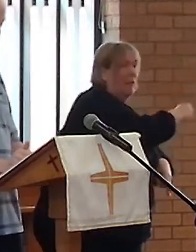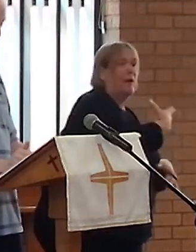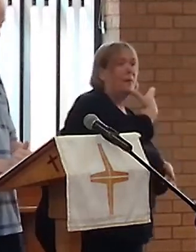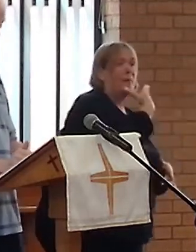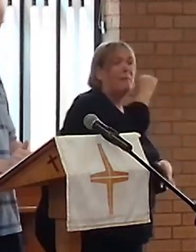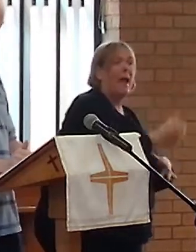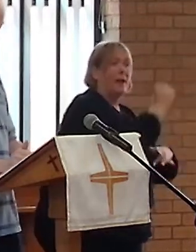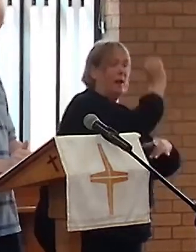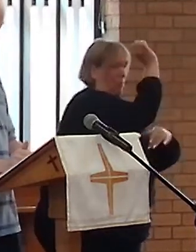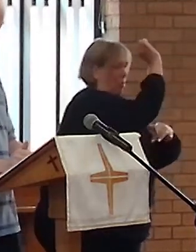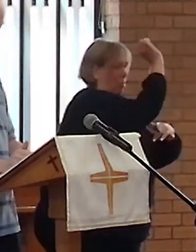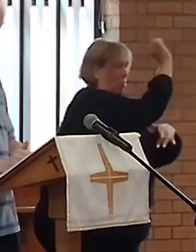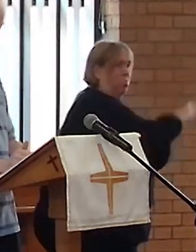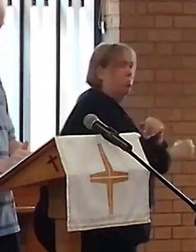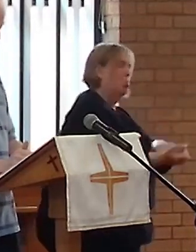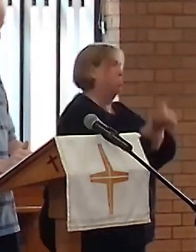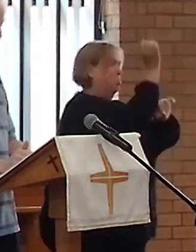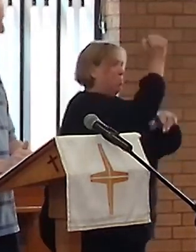he cannot swim.